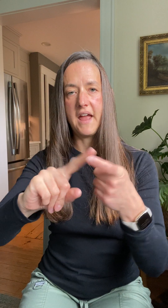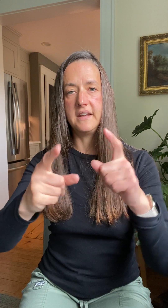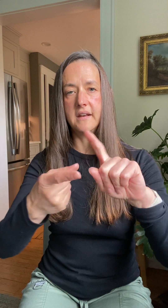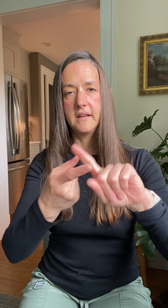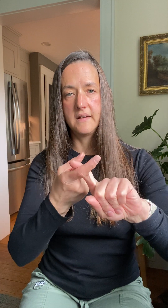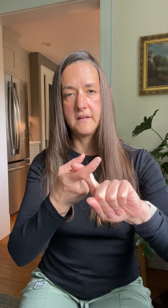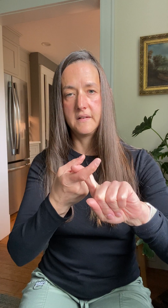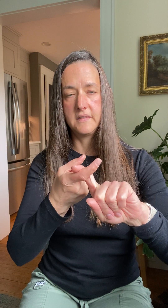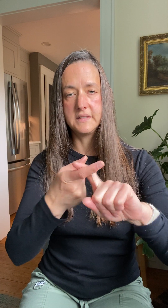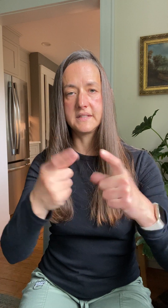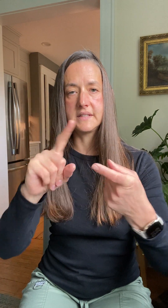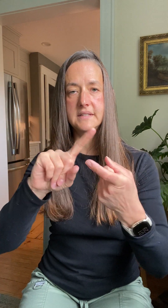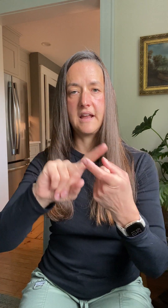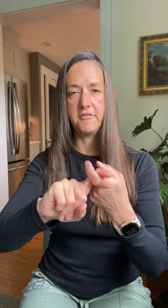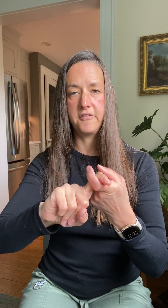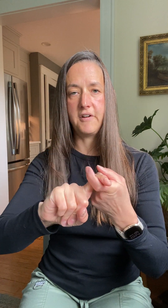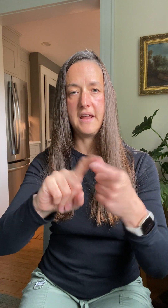friend. This is the sign for friend,